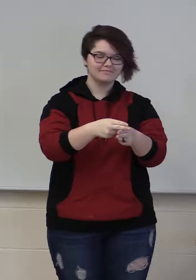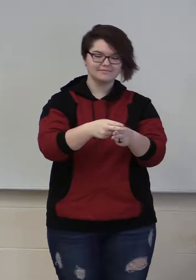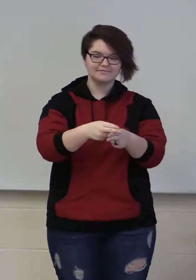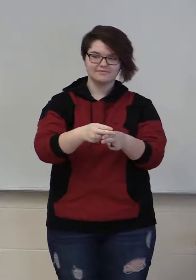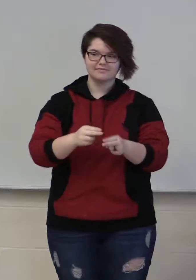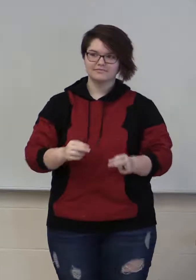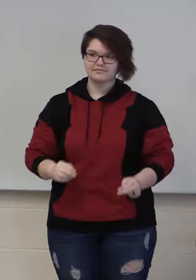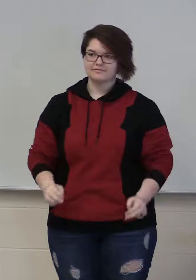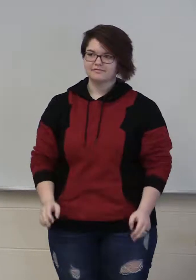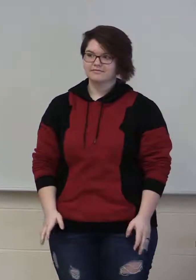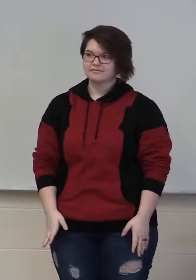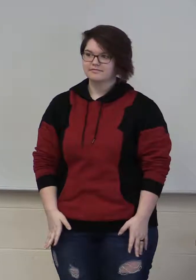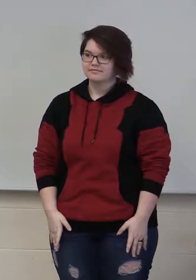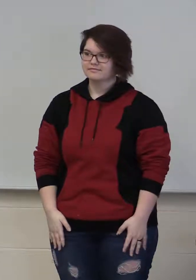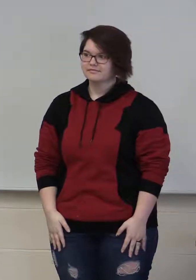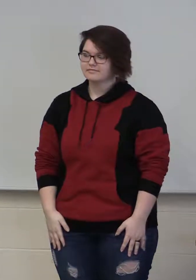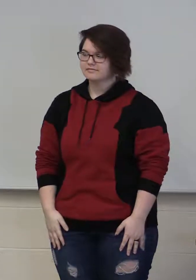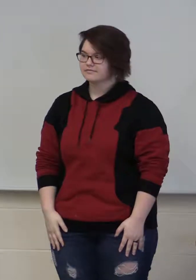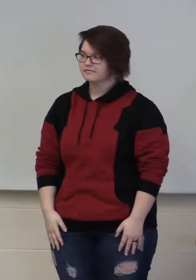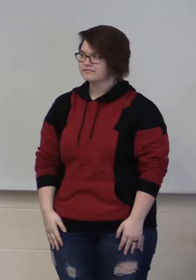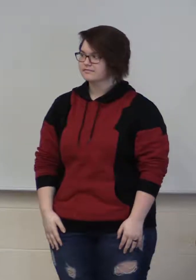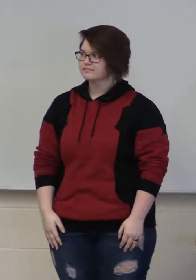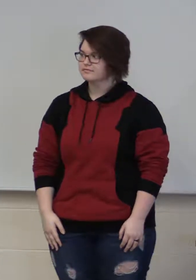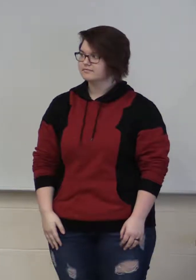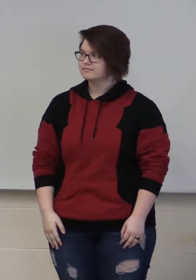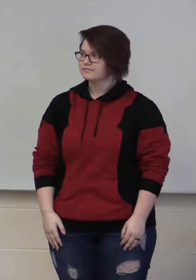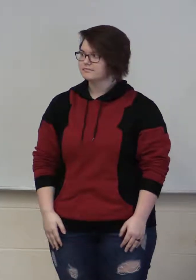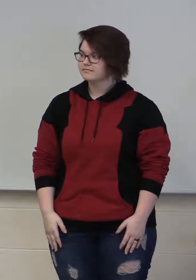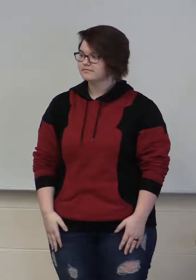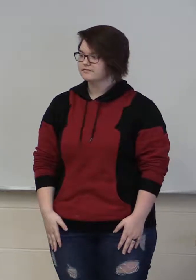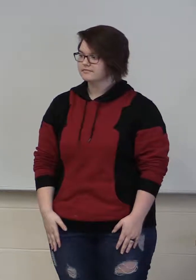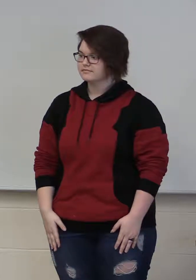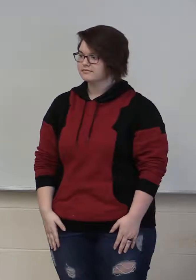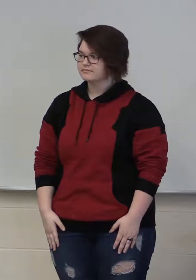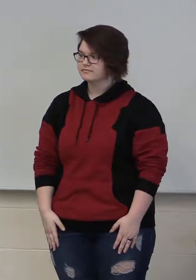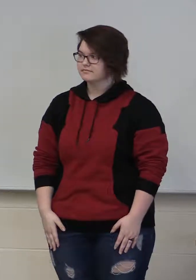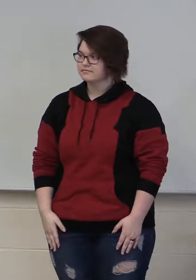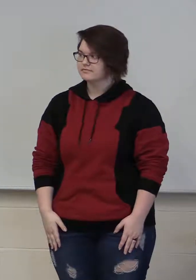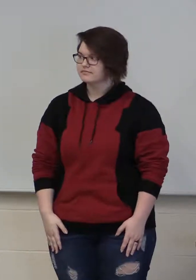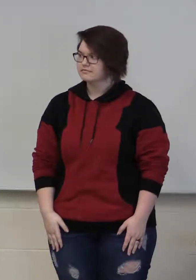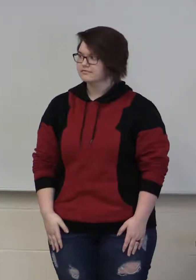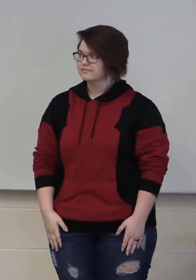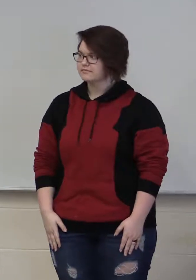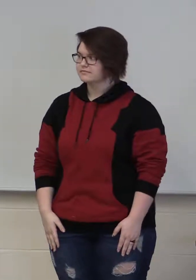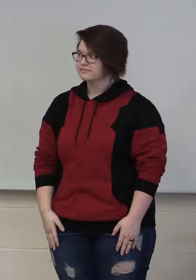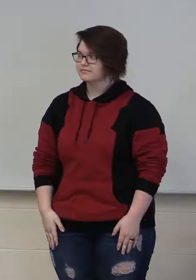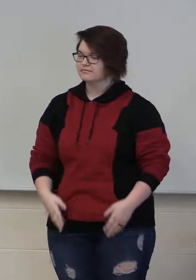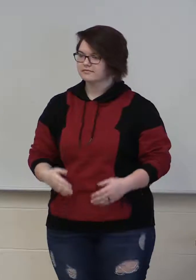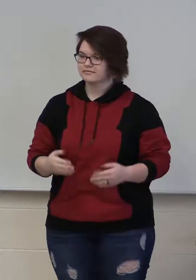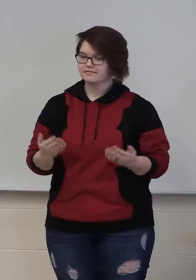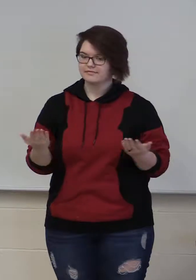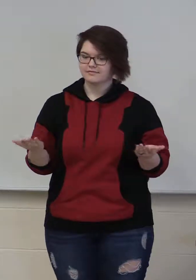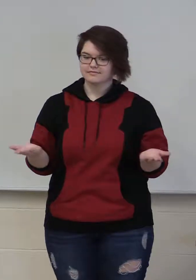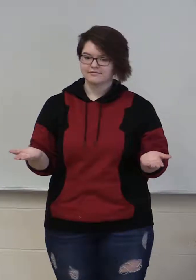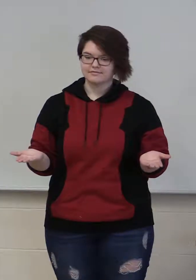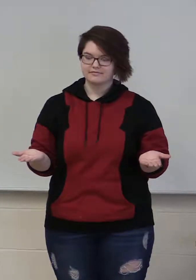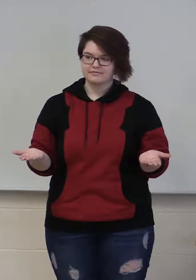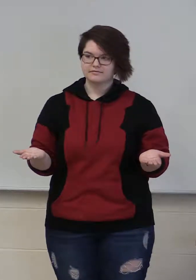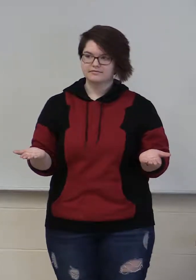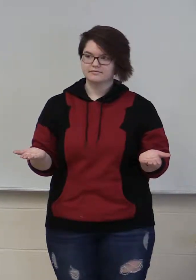here. The third phrase is what's your name? Now, to do this, you're going to take both your hands, palms up, and then shake them